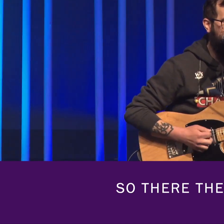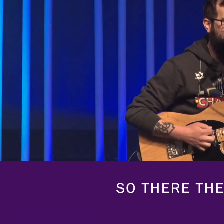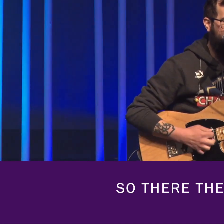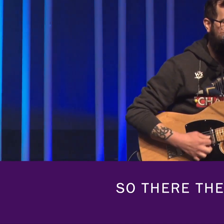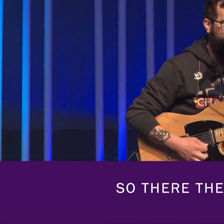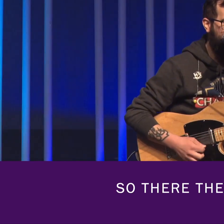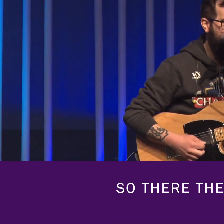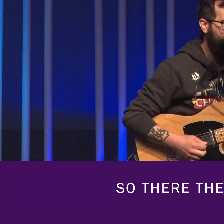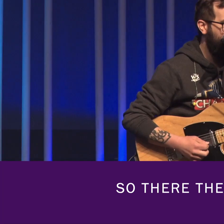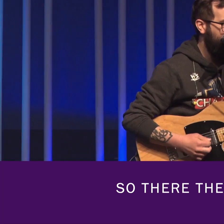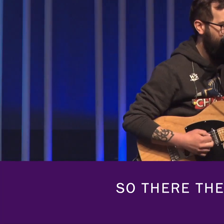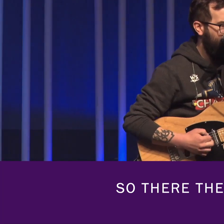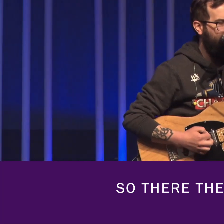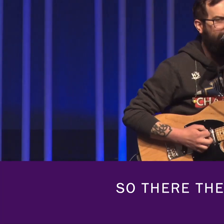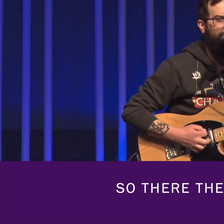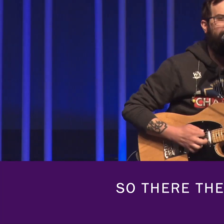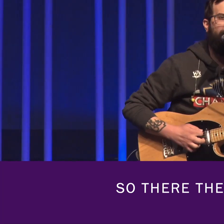peace